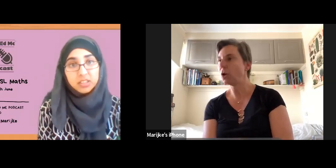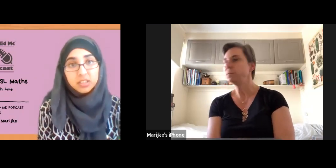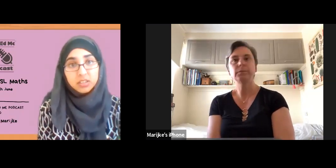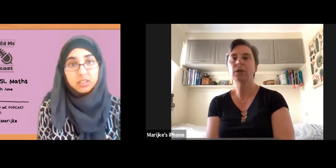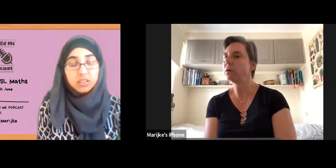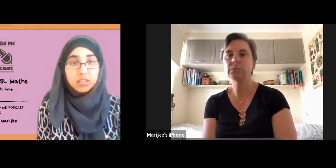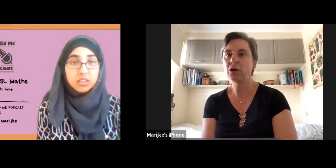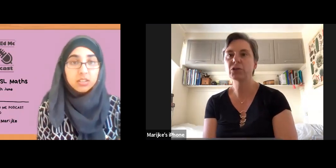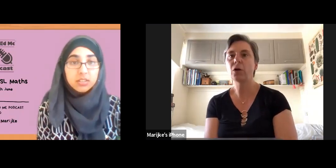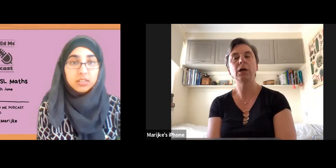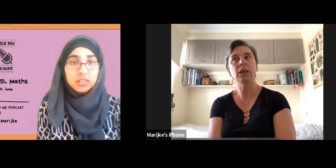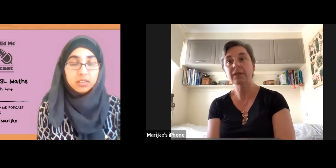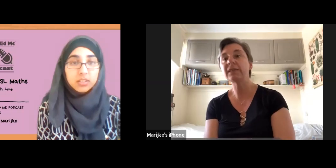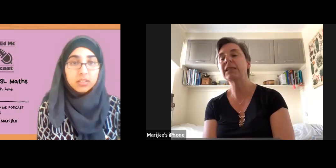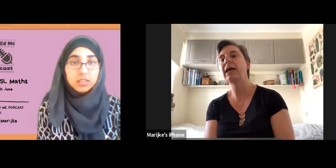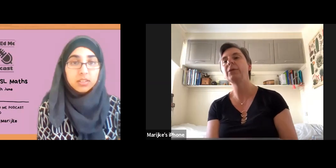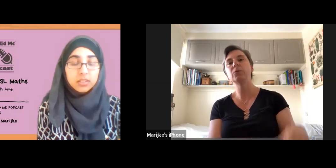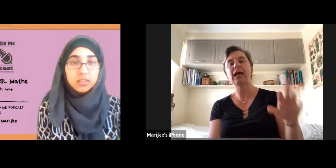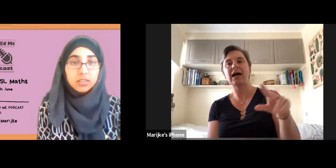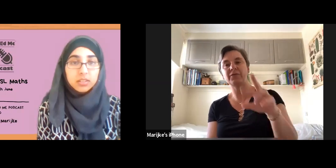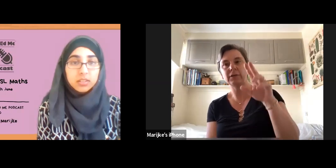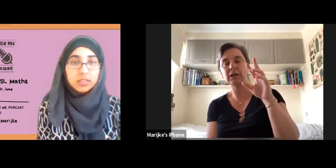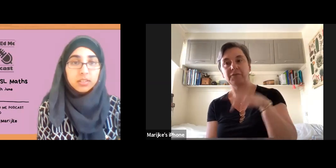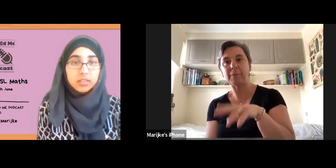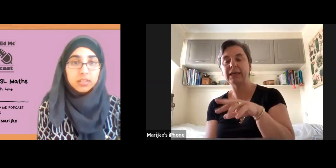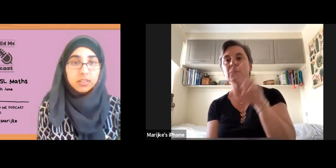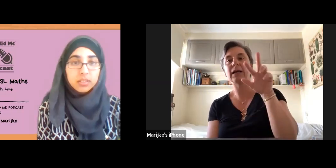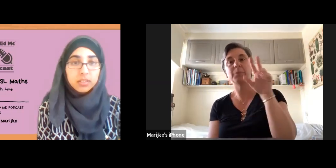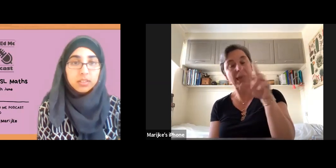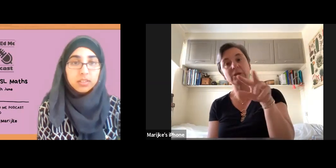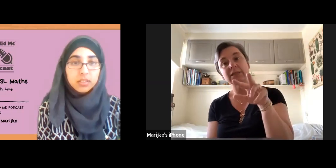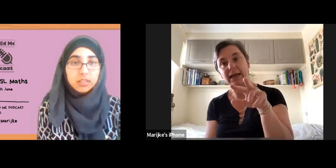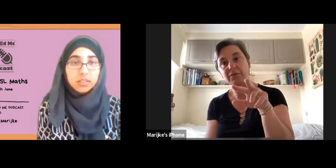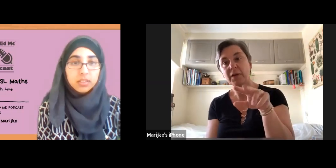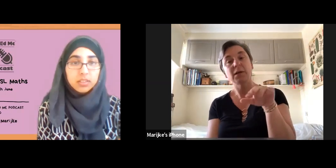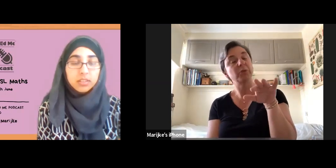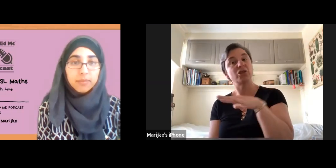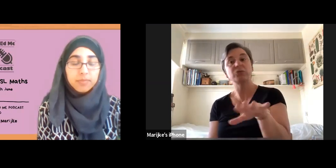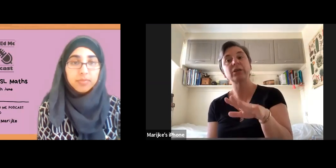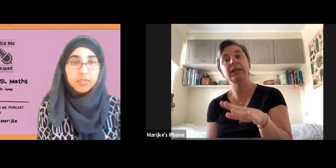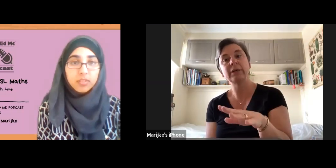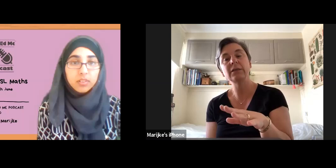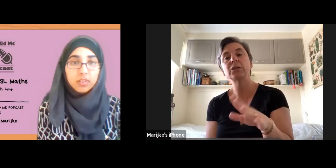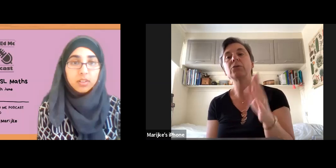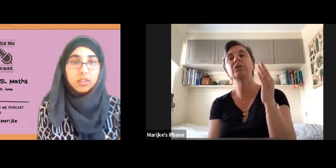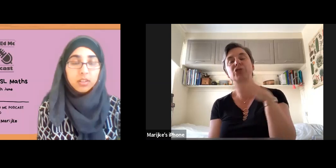No, not at all. A lot of the time you will have a family where the parents are deaf, but the children are hearing. So the